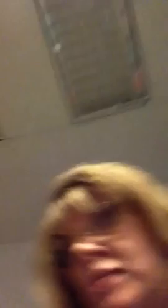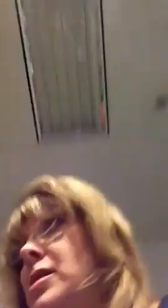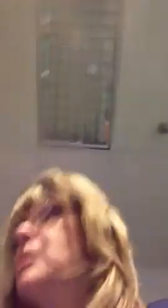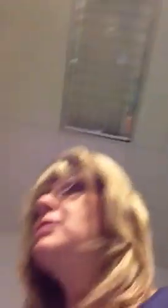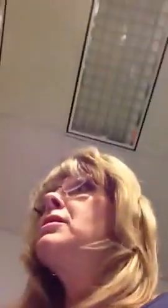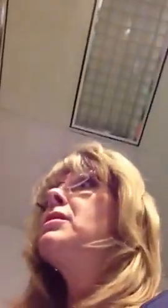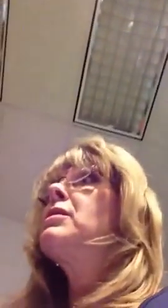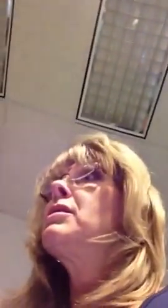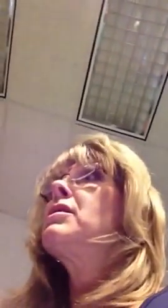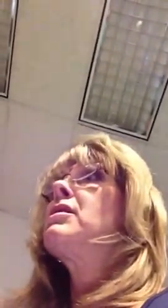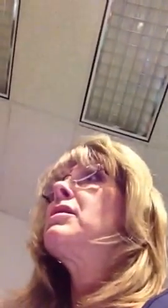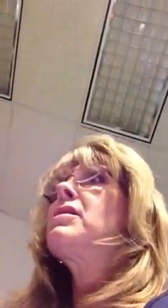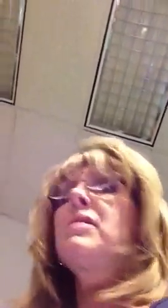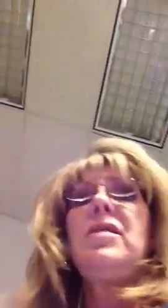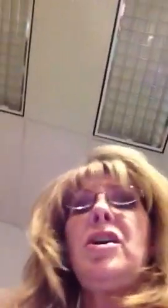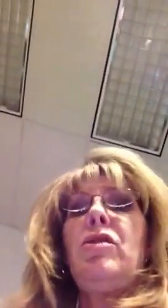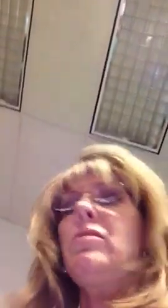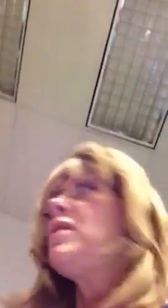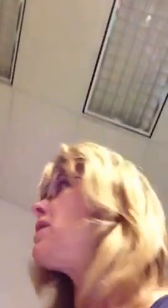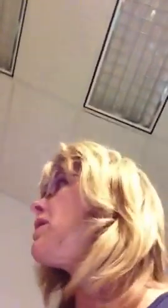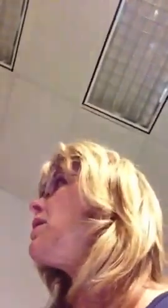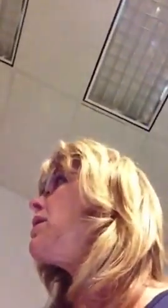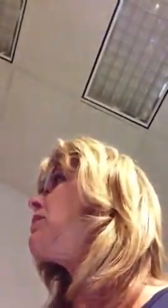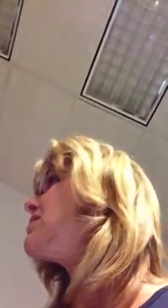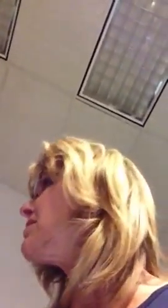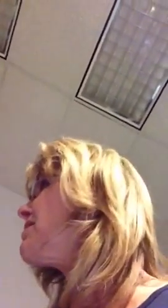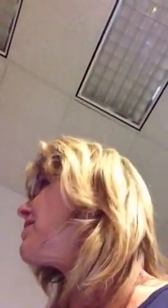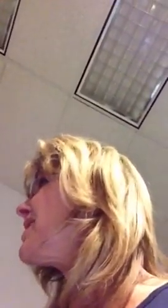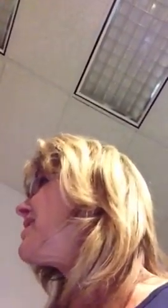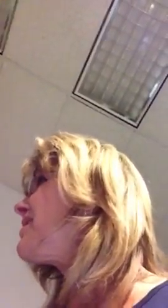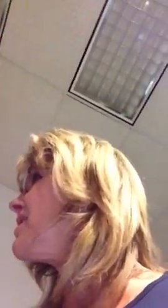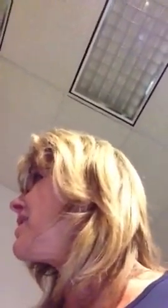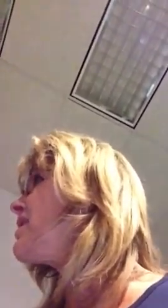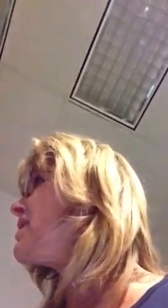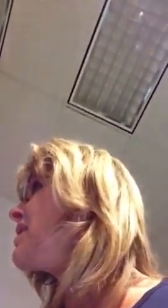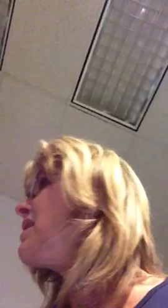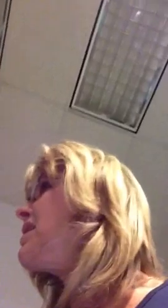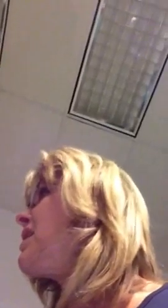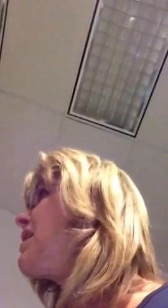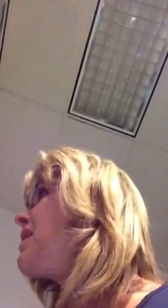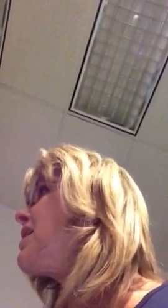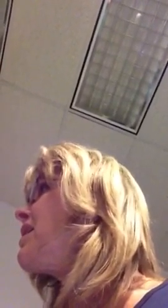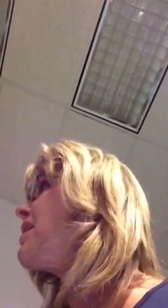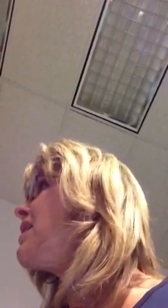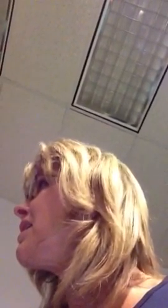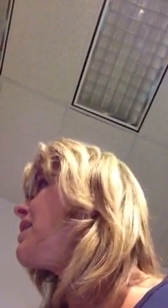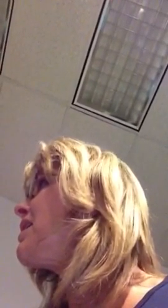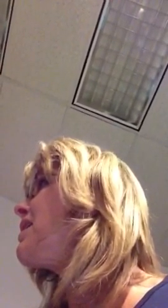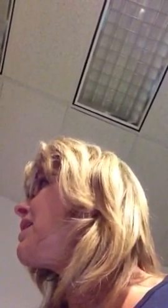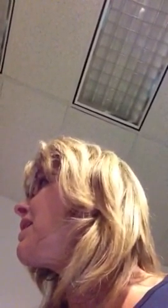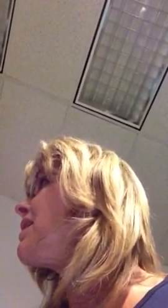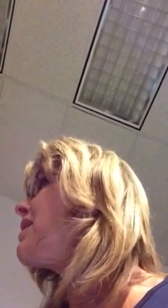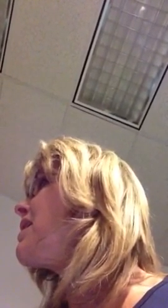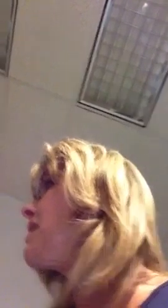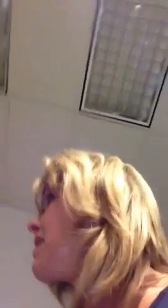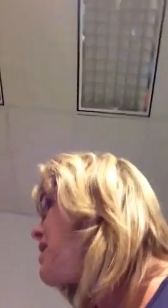her music and pictures and stuff? No. Yeah, well, Oh, well, will it? does she have a Mac? You're never supposed to plug an iPhone into